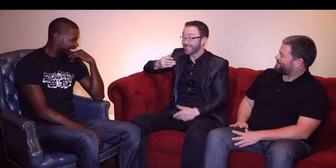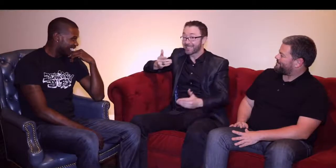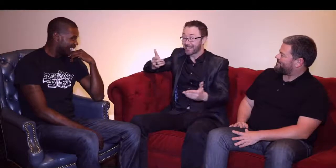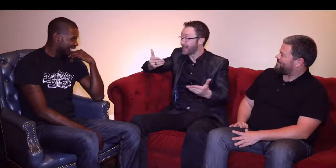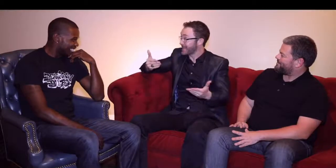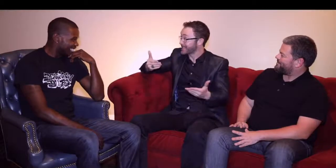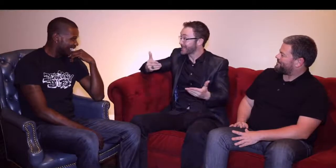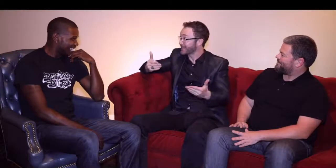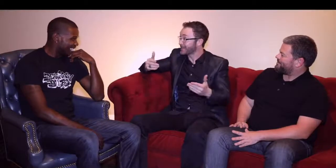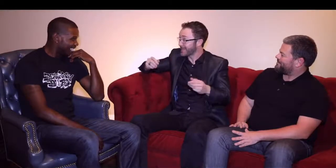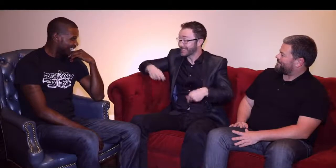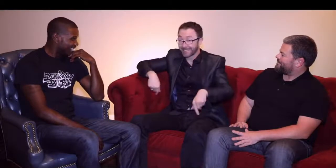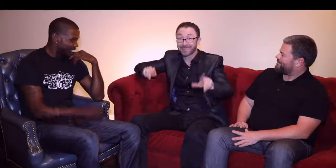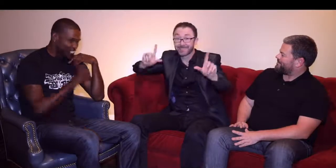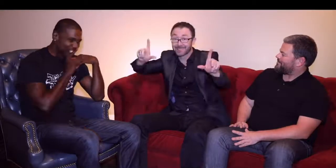Let's go ahead and take a look at it. Yeah.